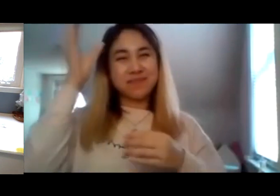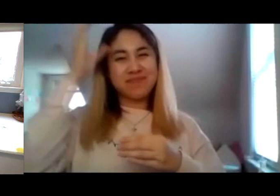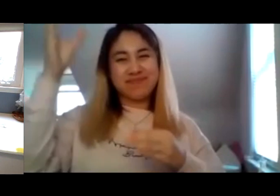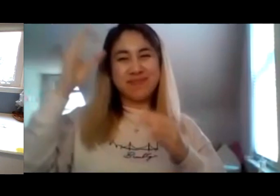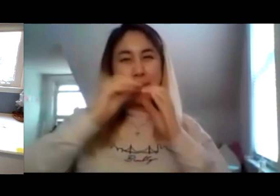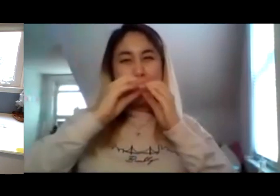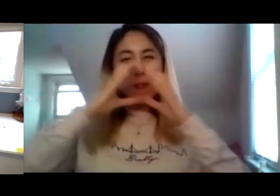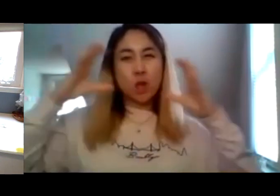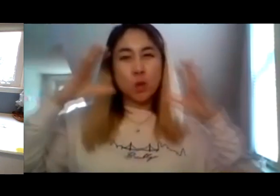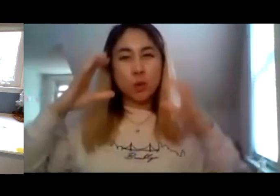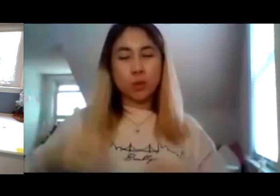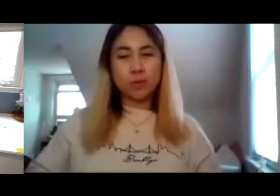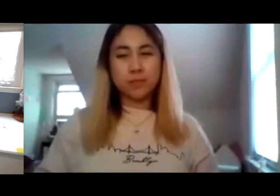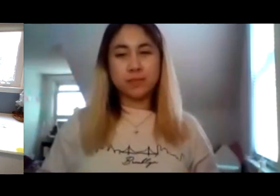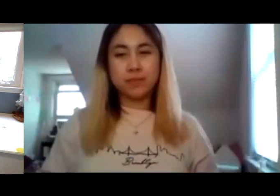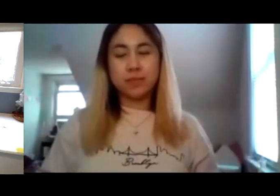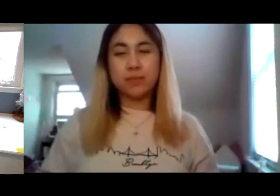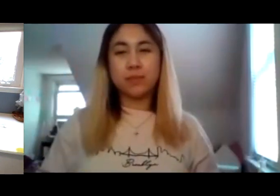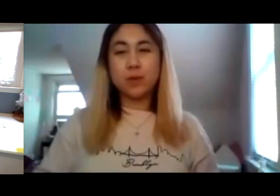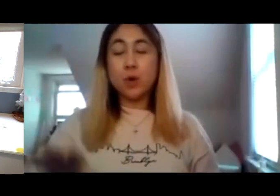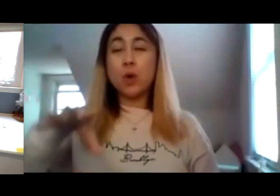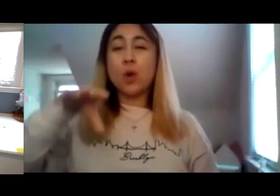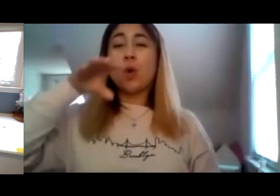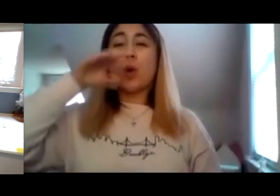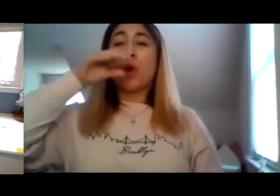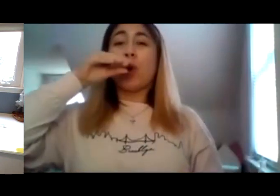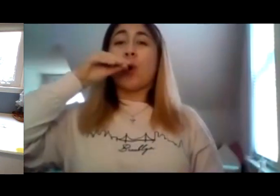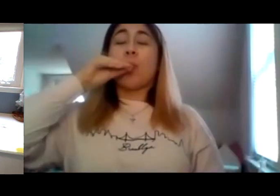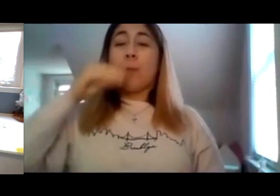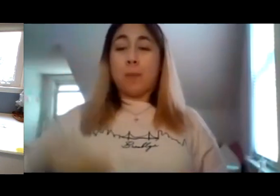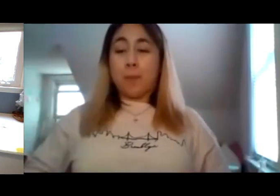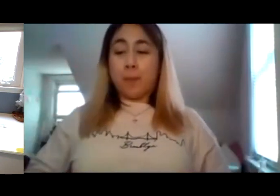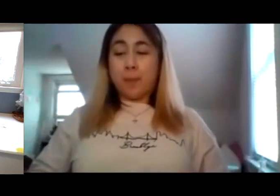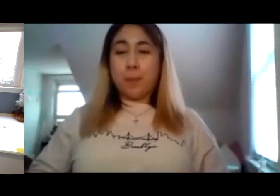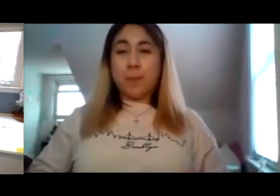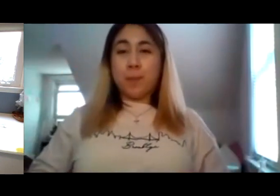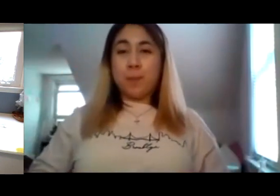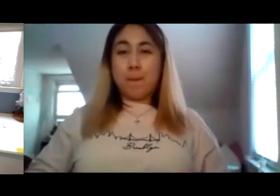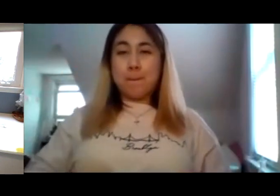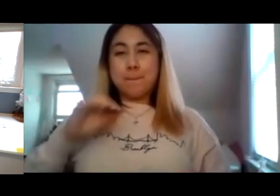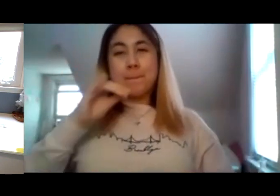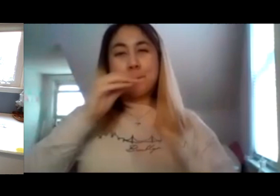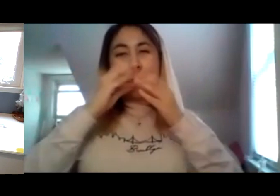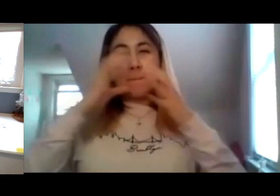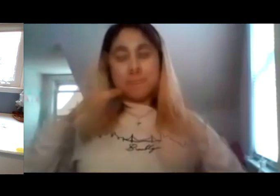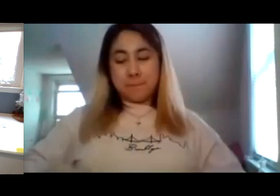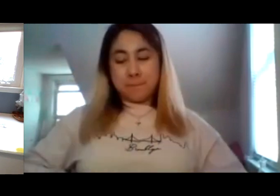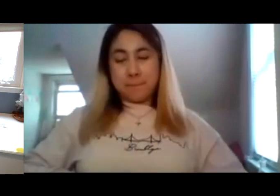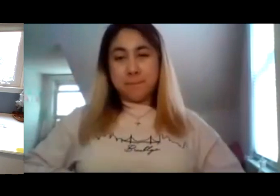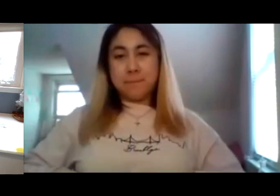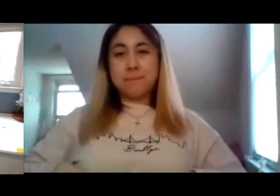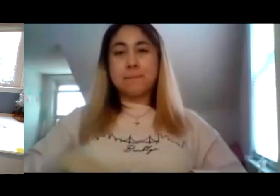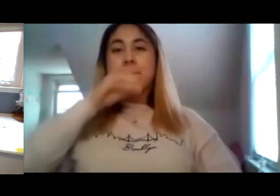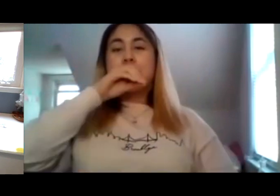belly, feel the balloon get bigger, and then we blow all the air out so that balloon can deflate.